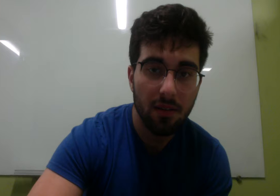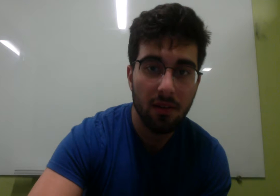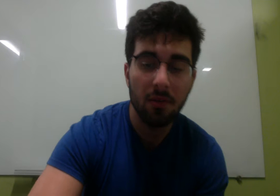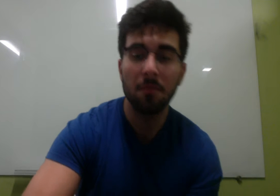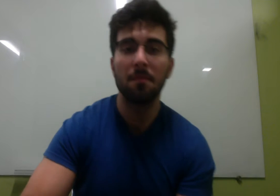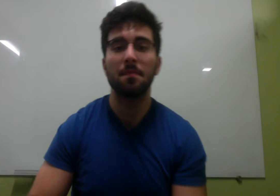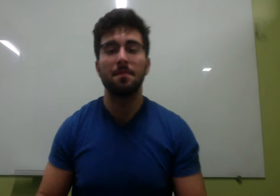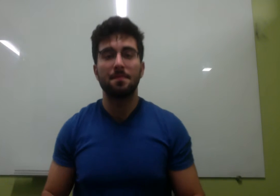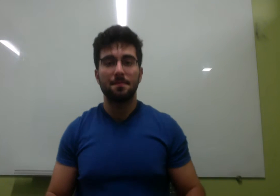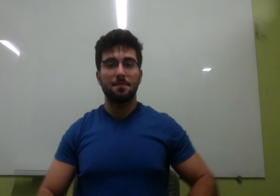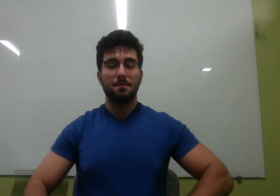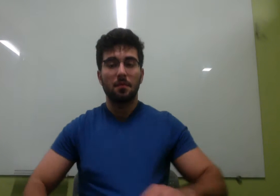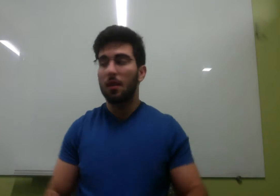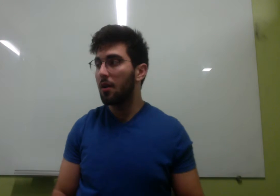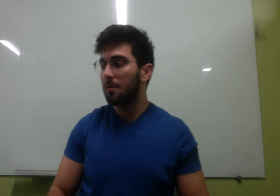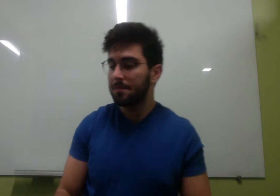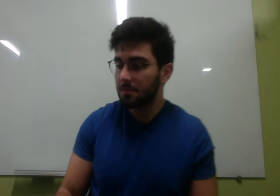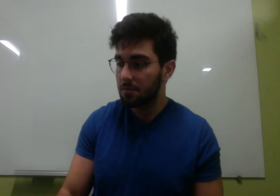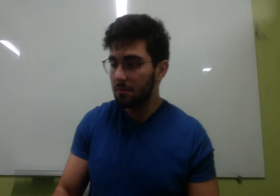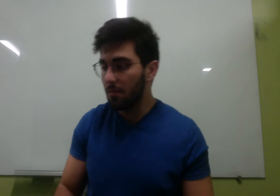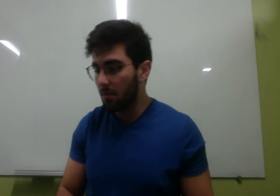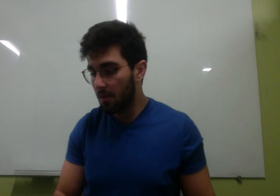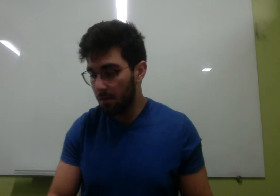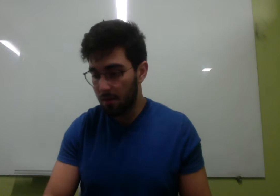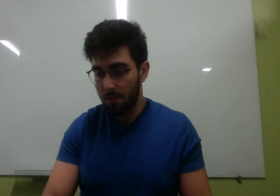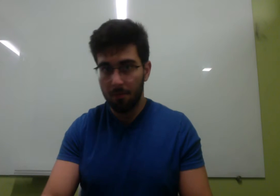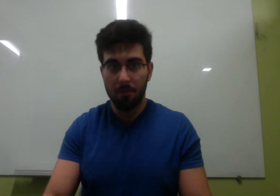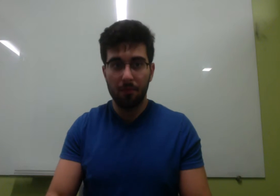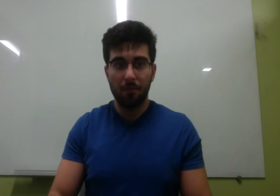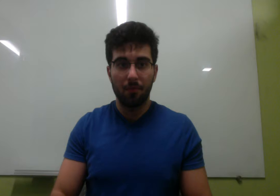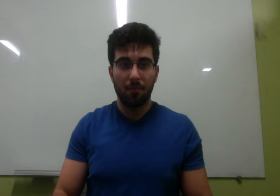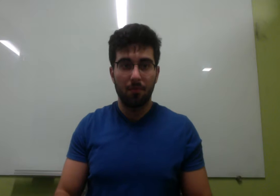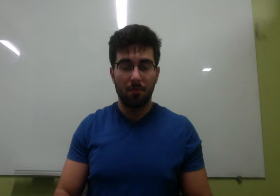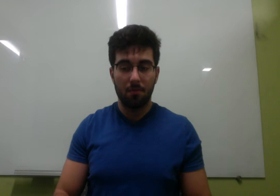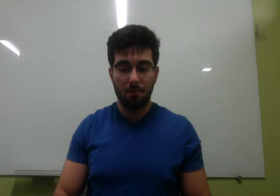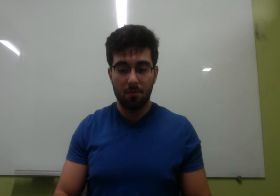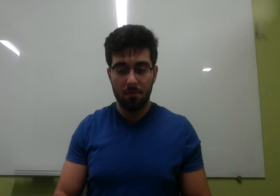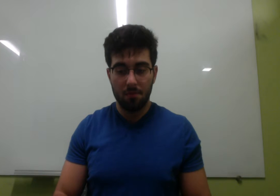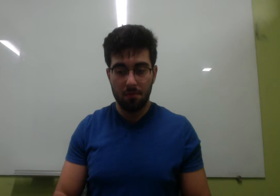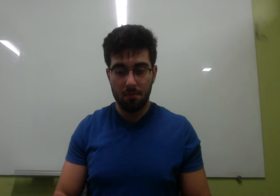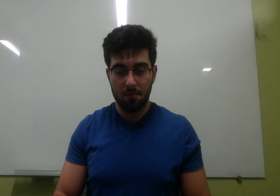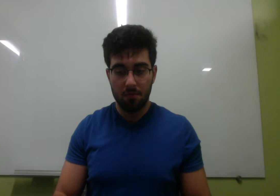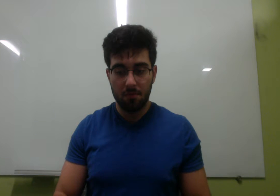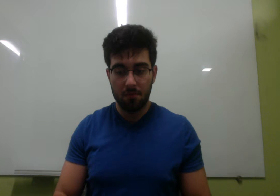talking about the coat as well. One thing I saw in research is that the giraffe's coat is unique to